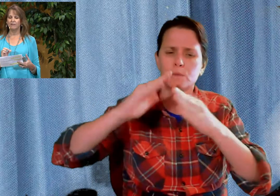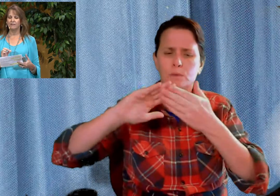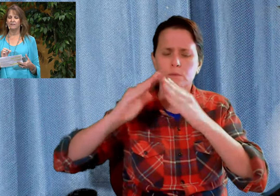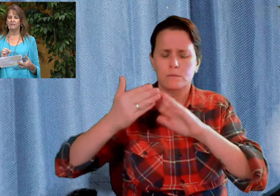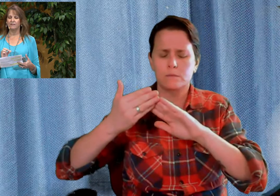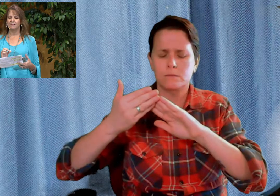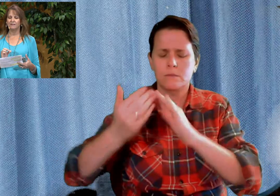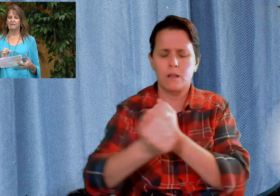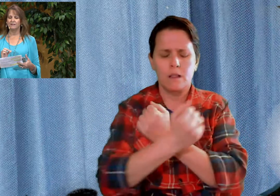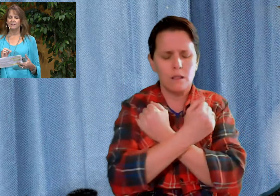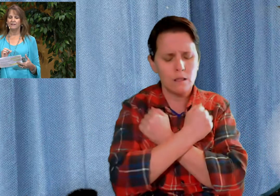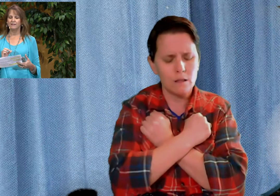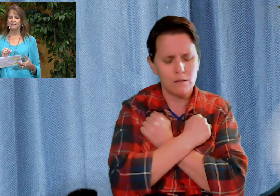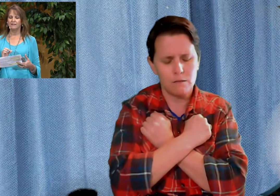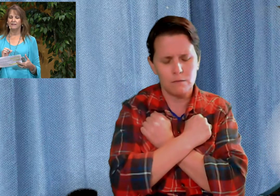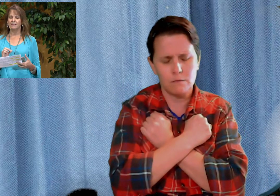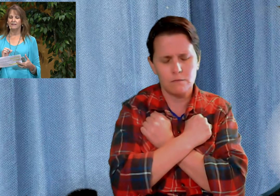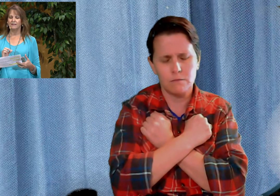love.